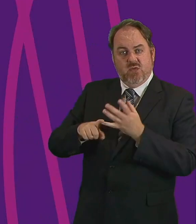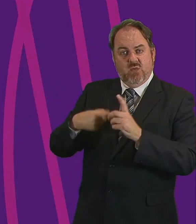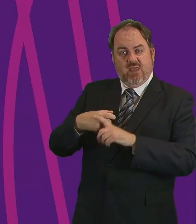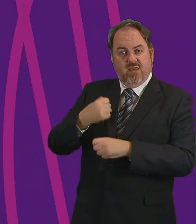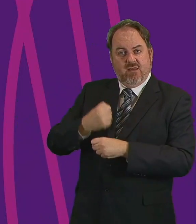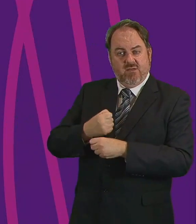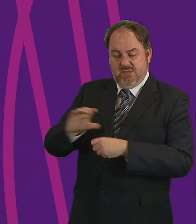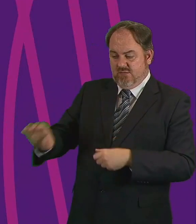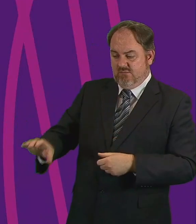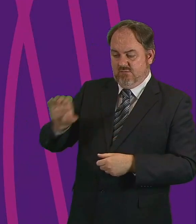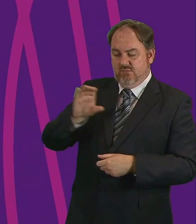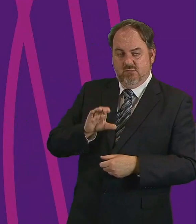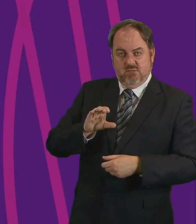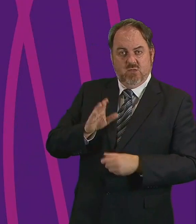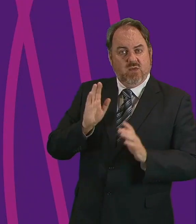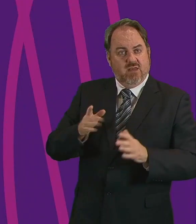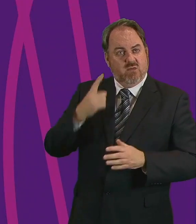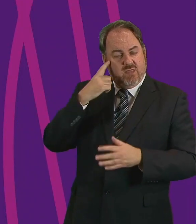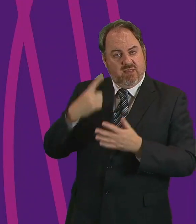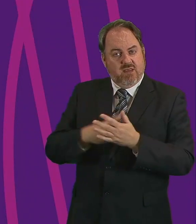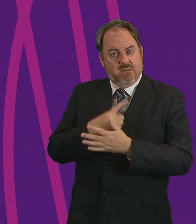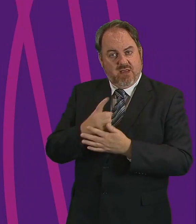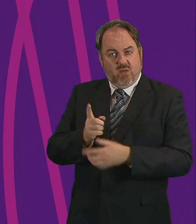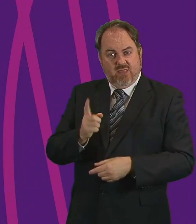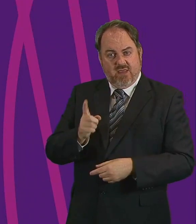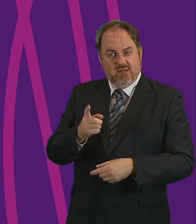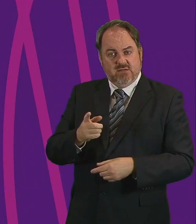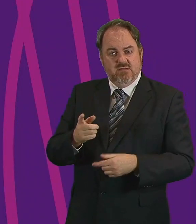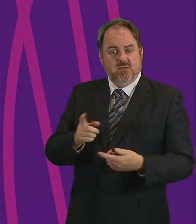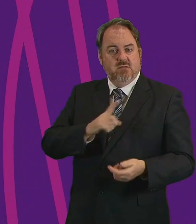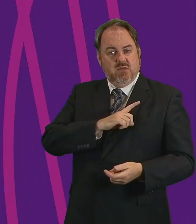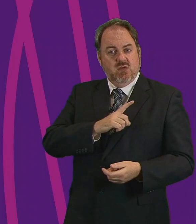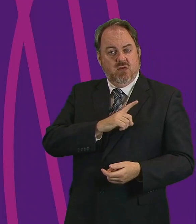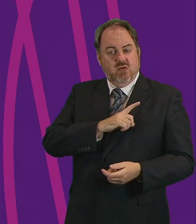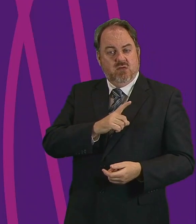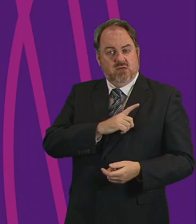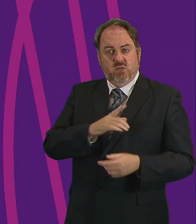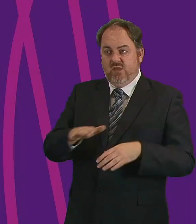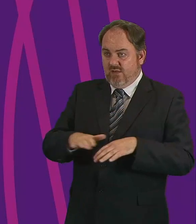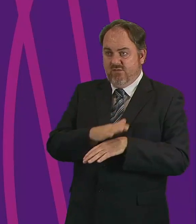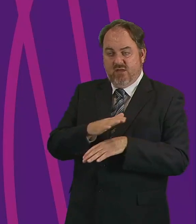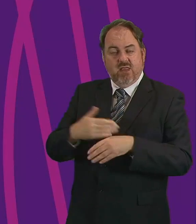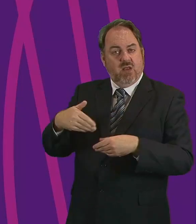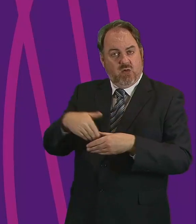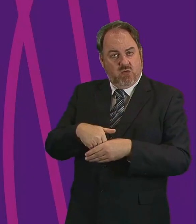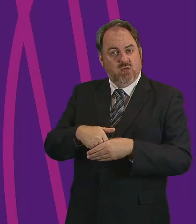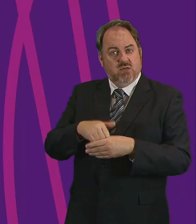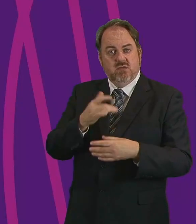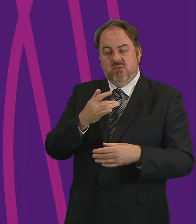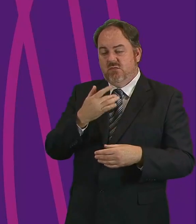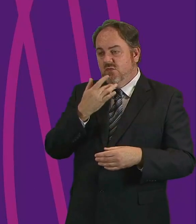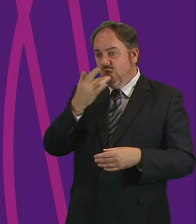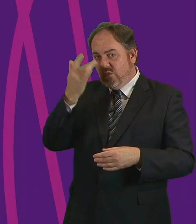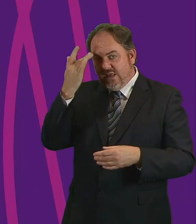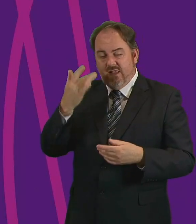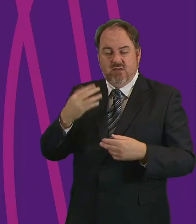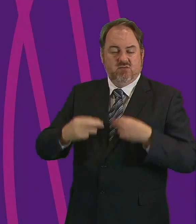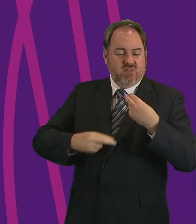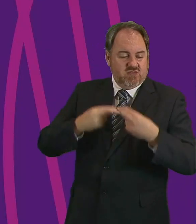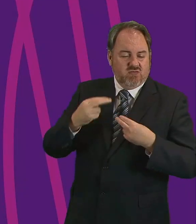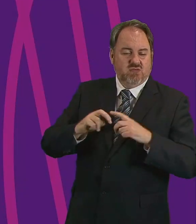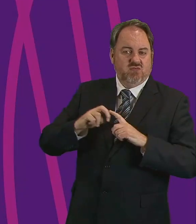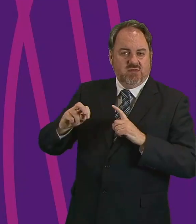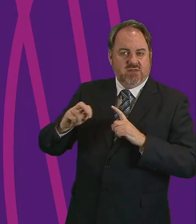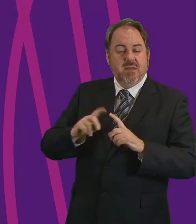elements that need to be looked at, particularly sector deals for tourism and hospitality. But I was making the point, which I concede